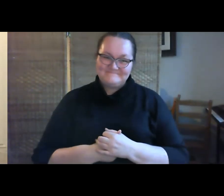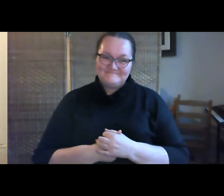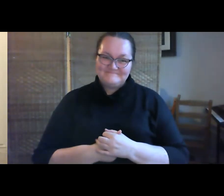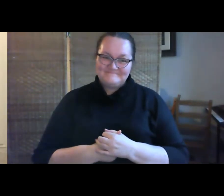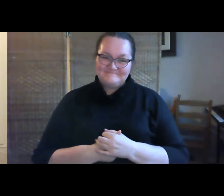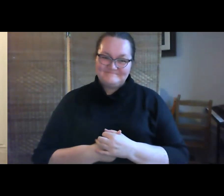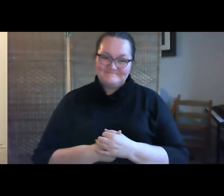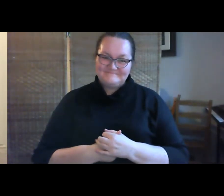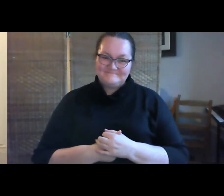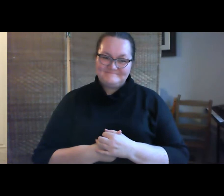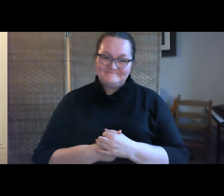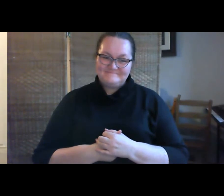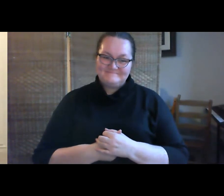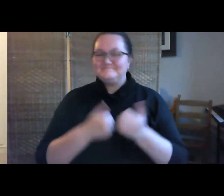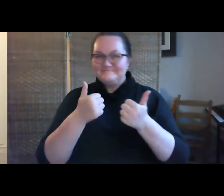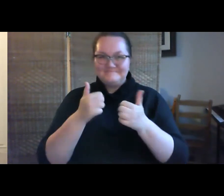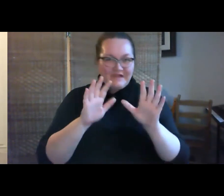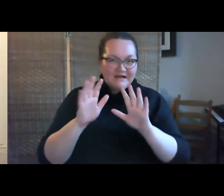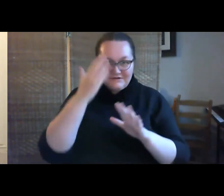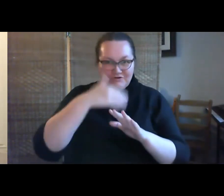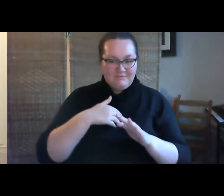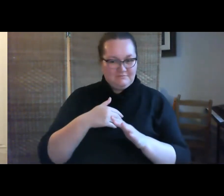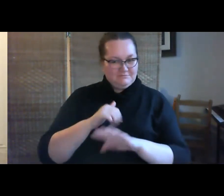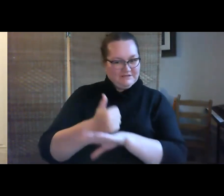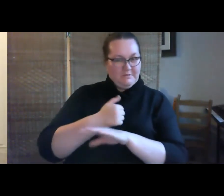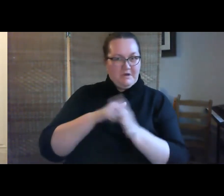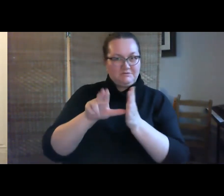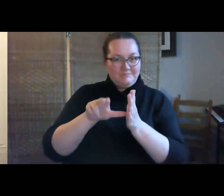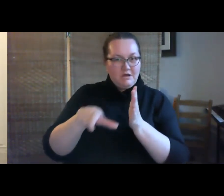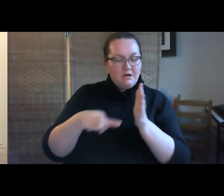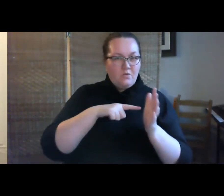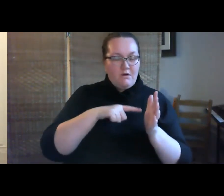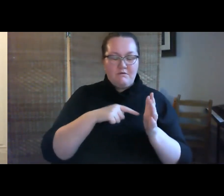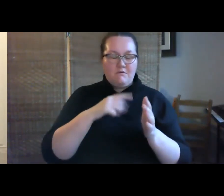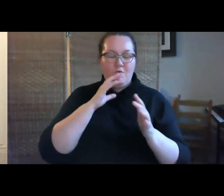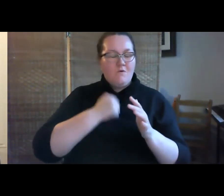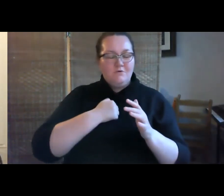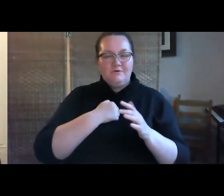Yeah, hi there, sorry. I'm setting a timer because I'm notorious for running long, so.